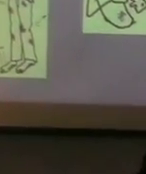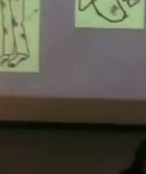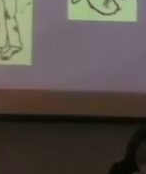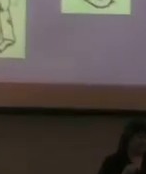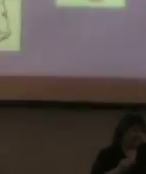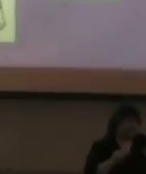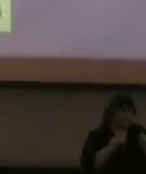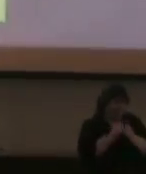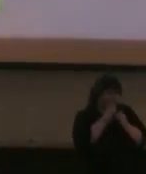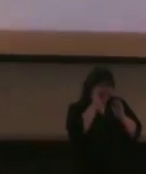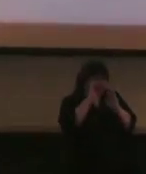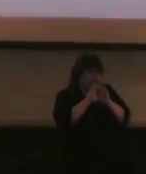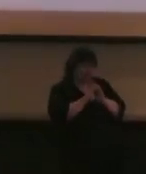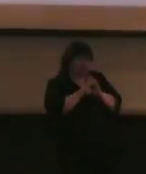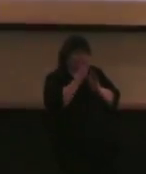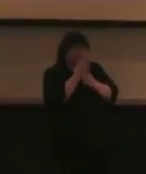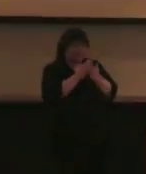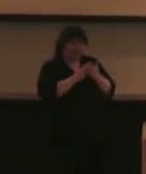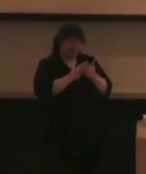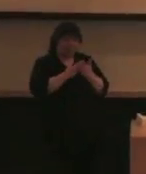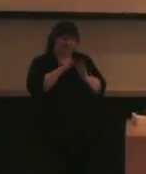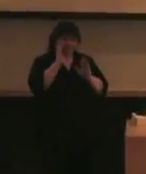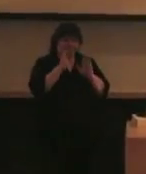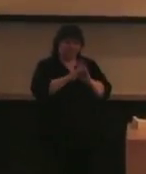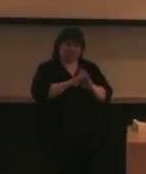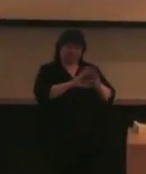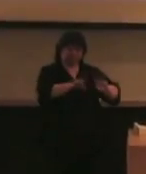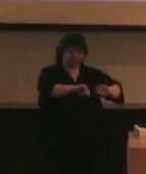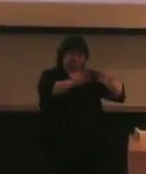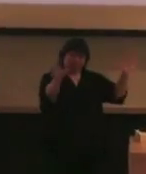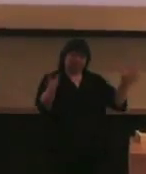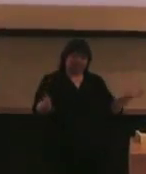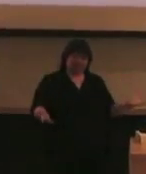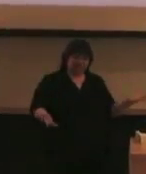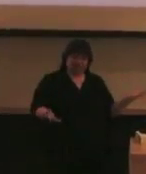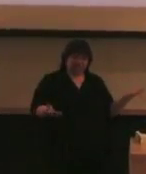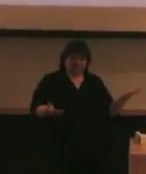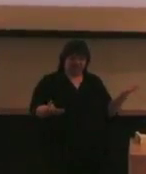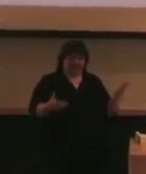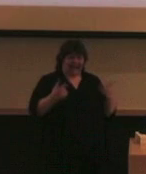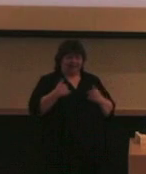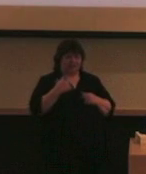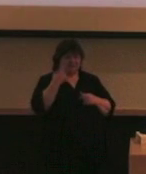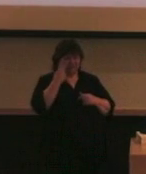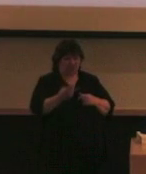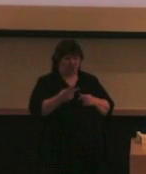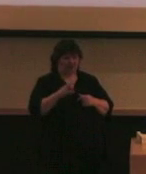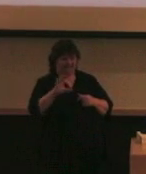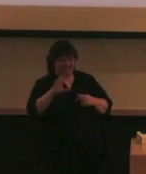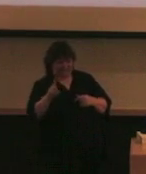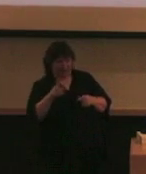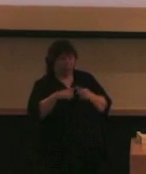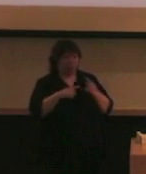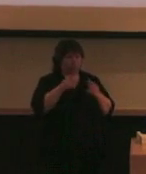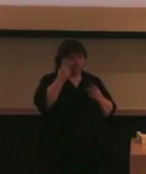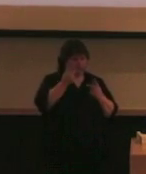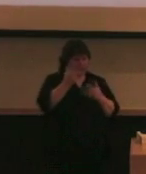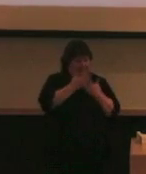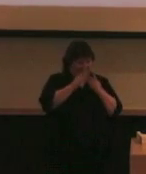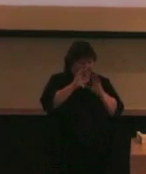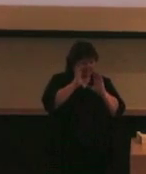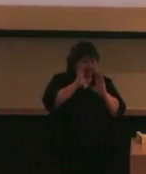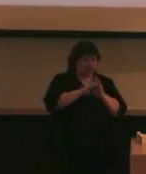possibly can with some of these pictures. Some of these are pretty graphic, and I understand if you were to see the CD or if you ever see some of these